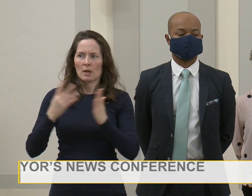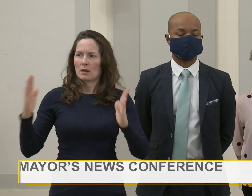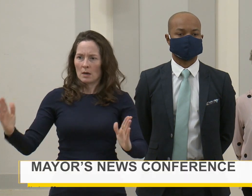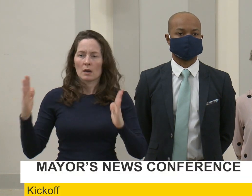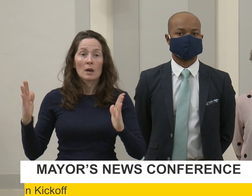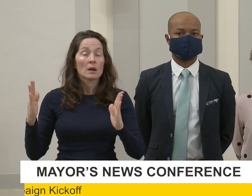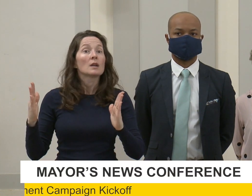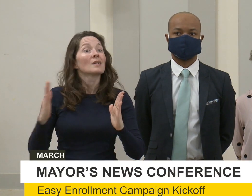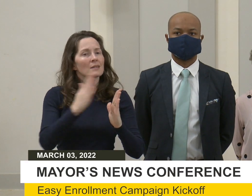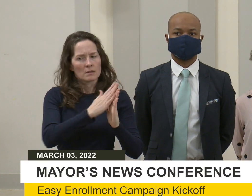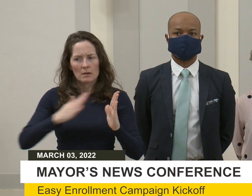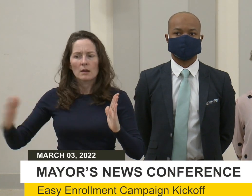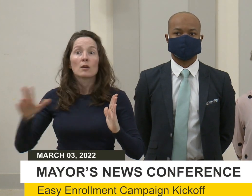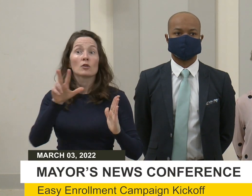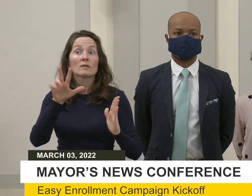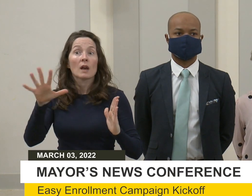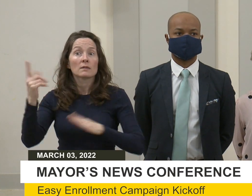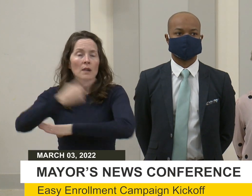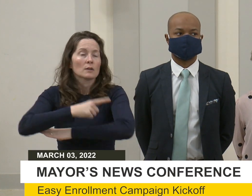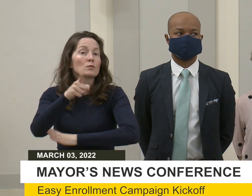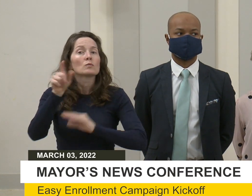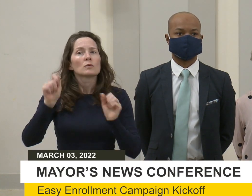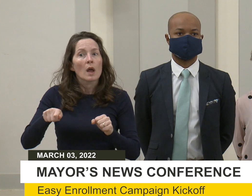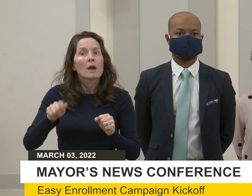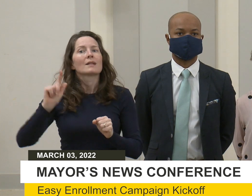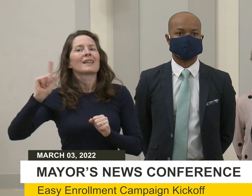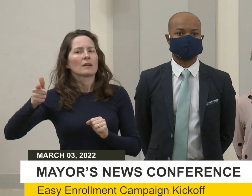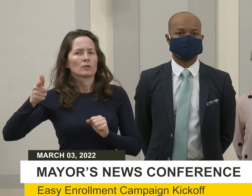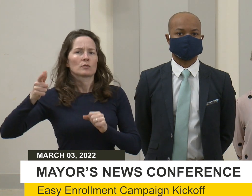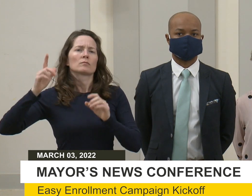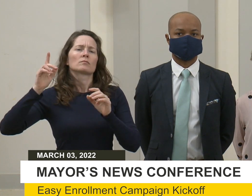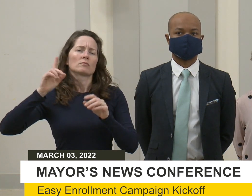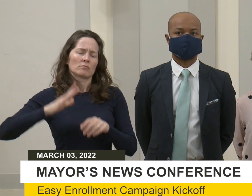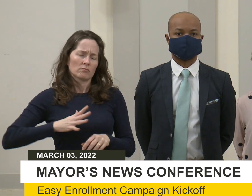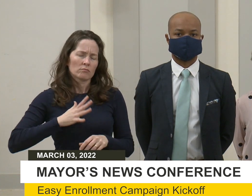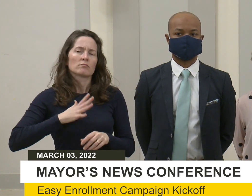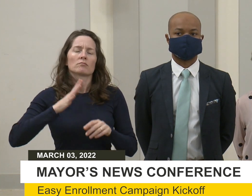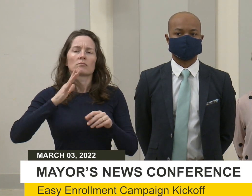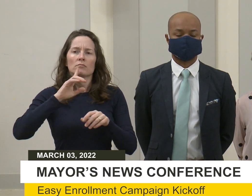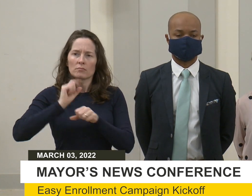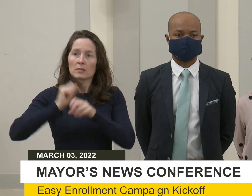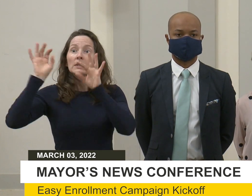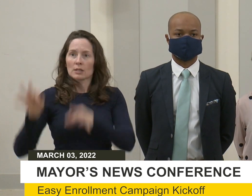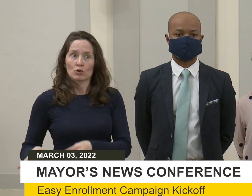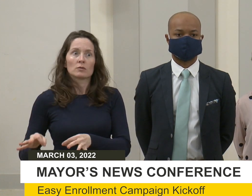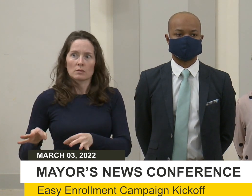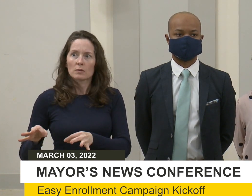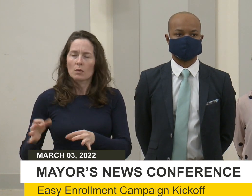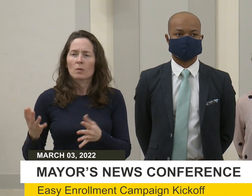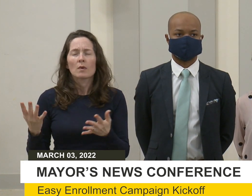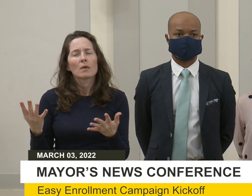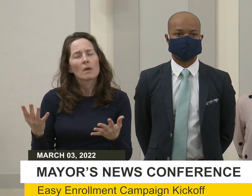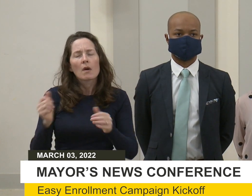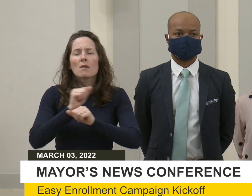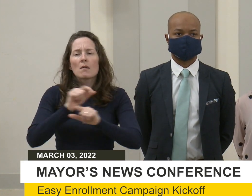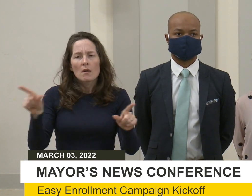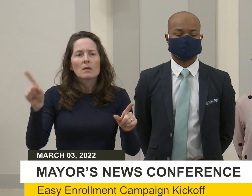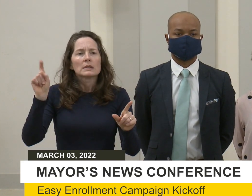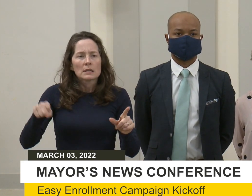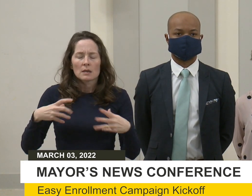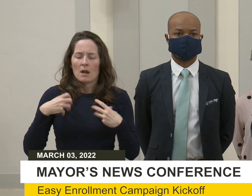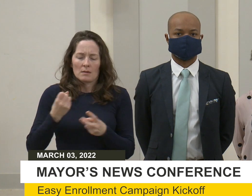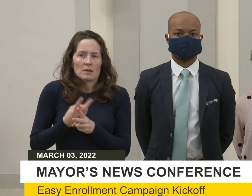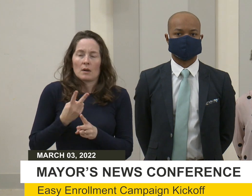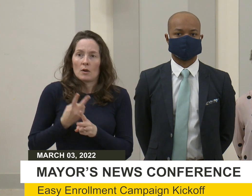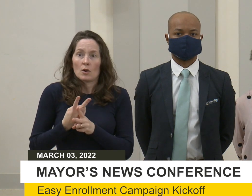the 35-day enrollment window. Everyone needs health coverage in order for us to not just deal with the